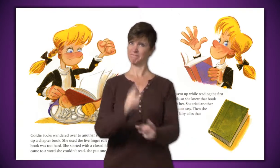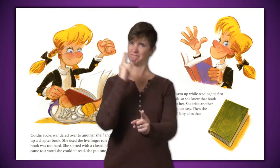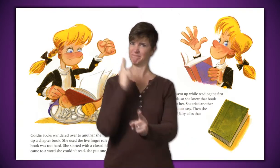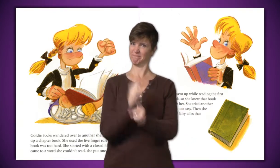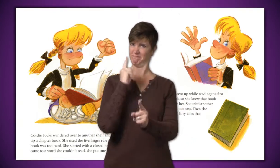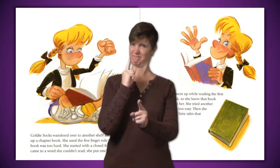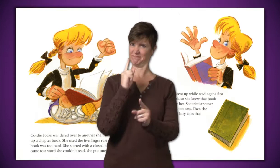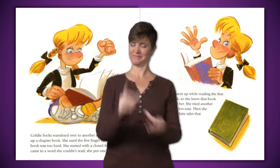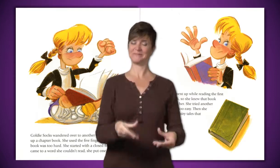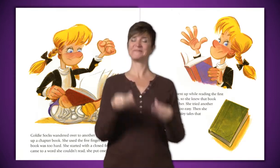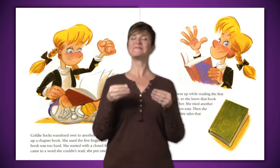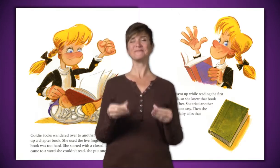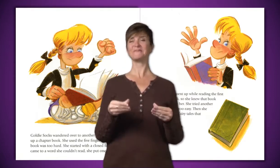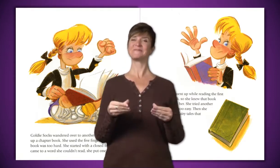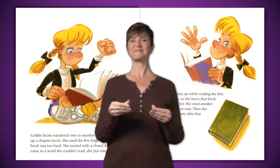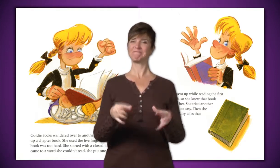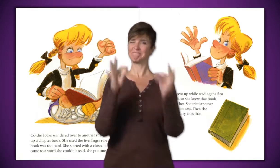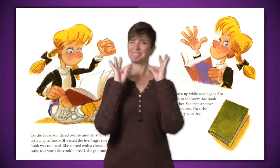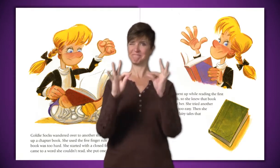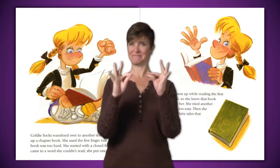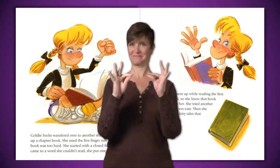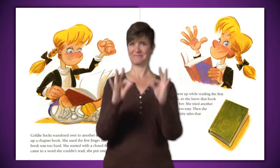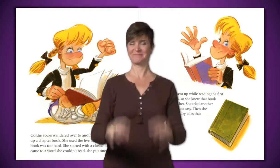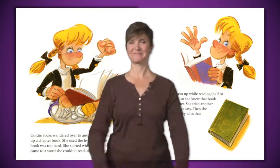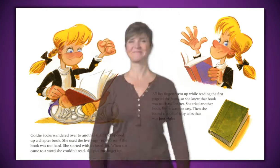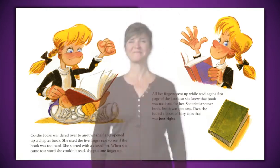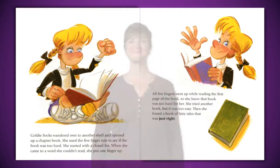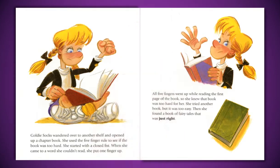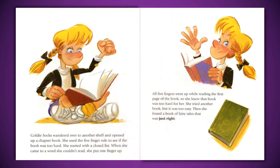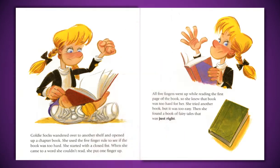tales that was just right.